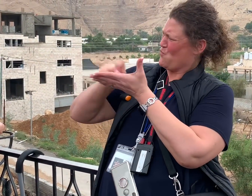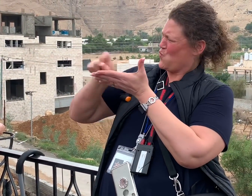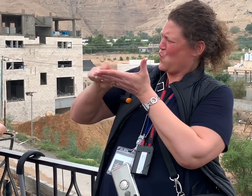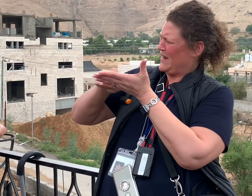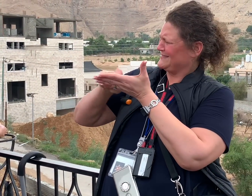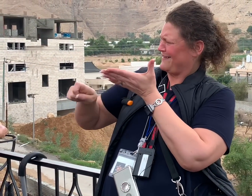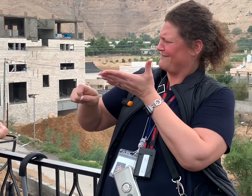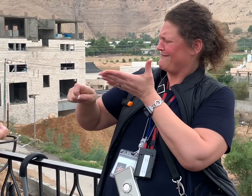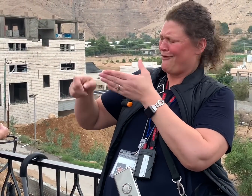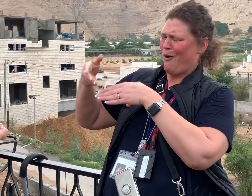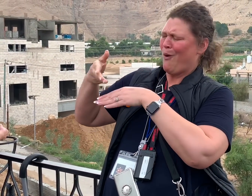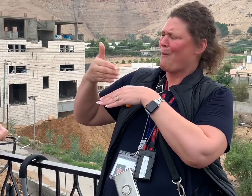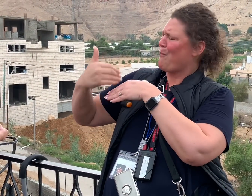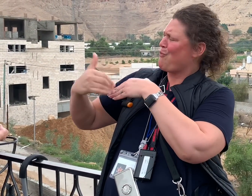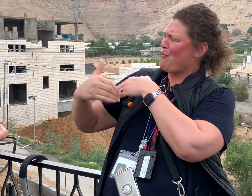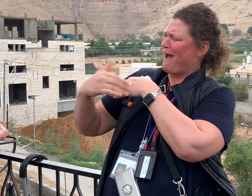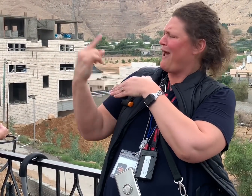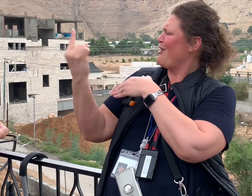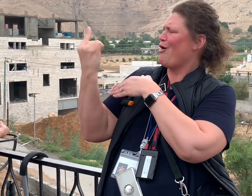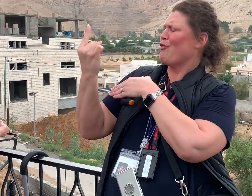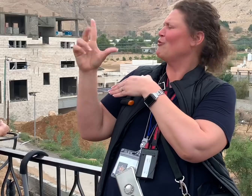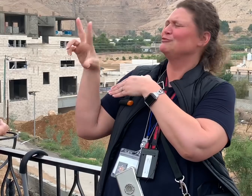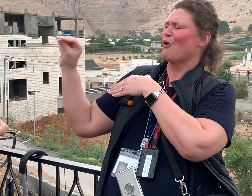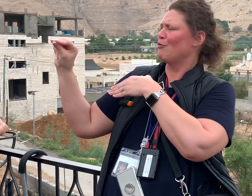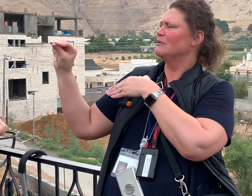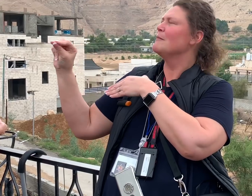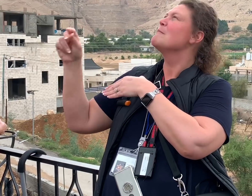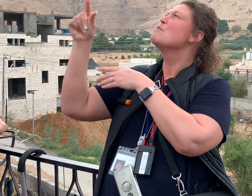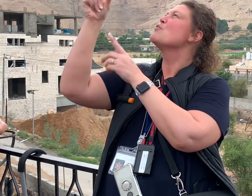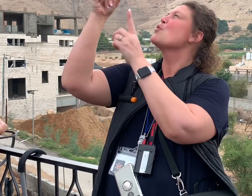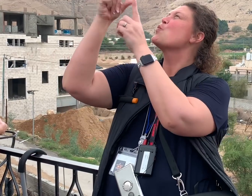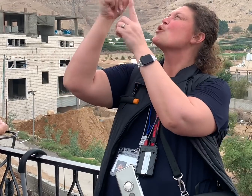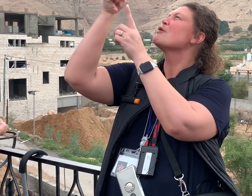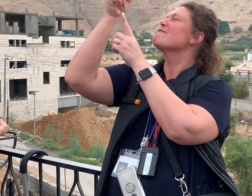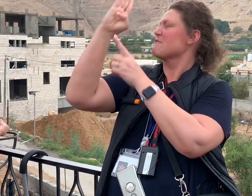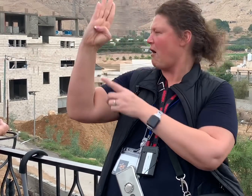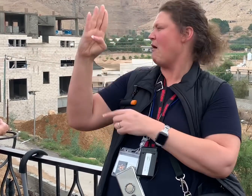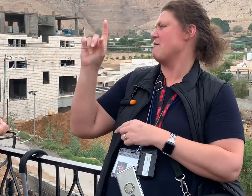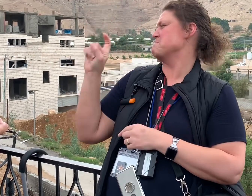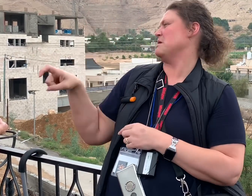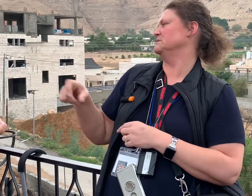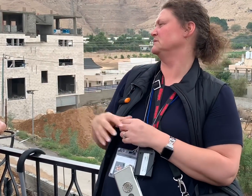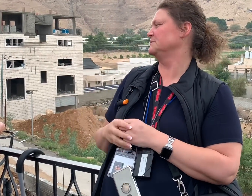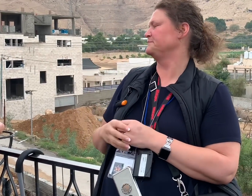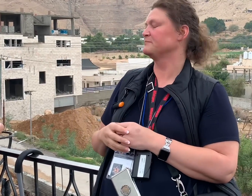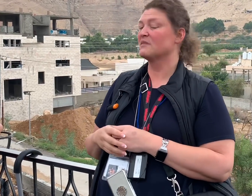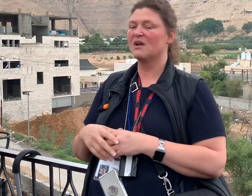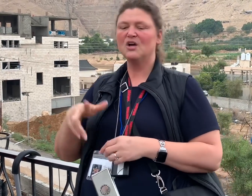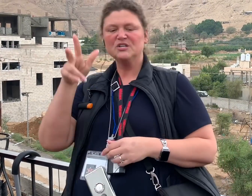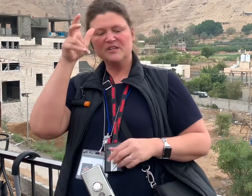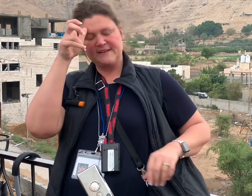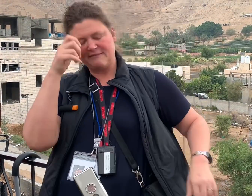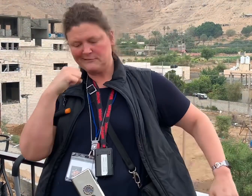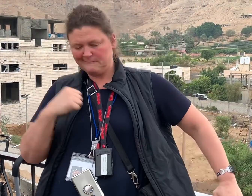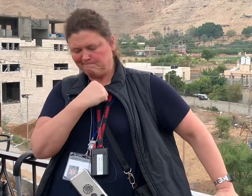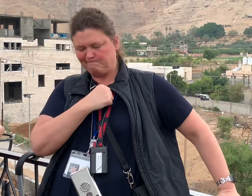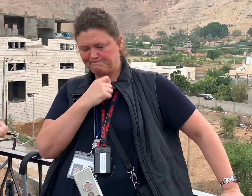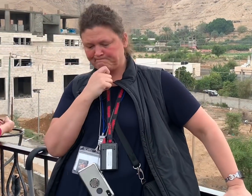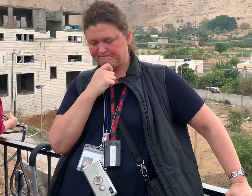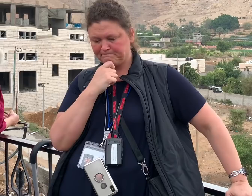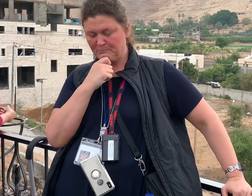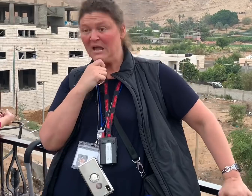not live by bread alone, but by every word of God." Then the devil, taking him up on a high